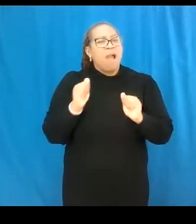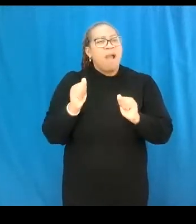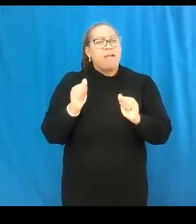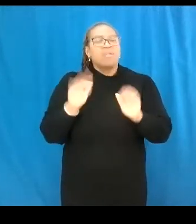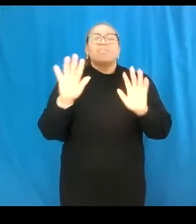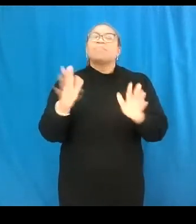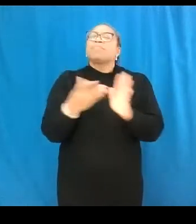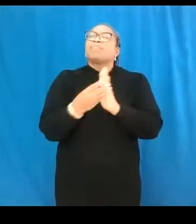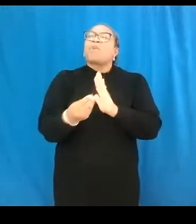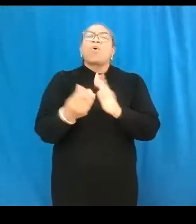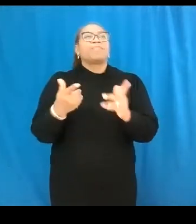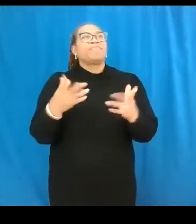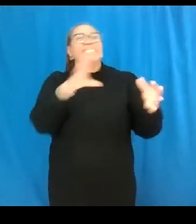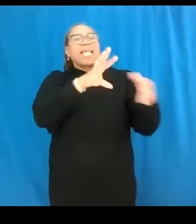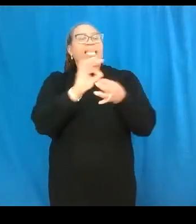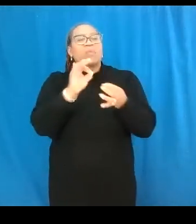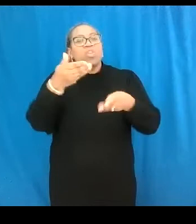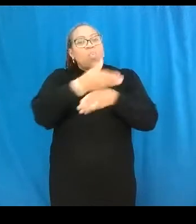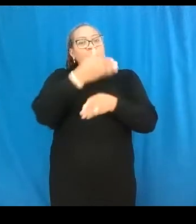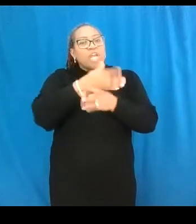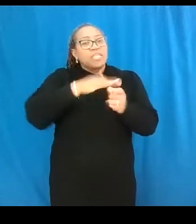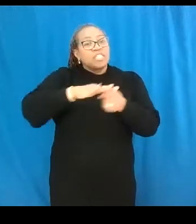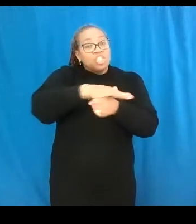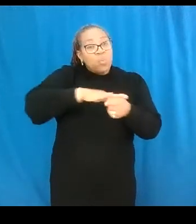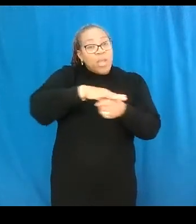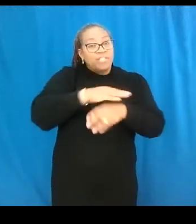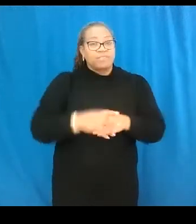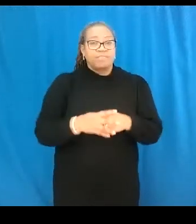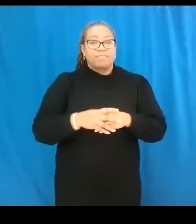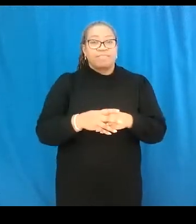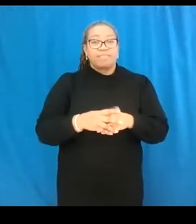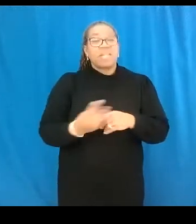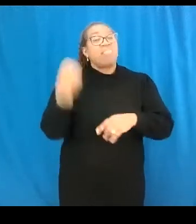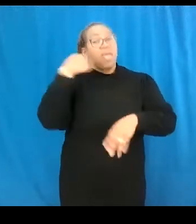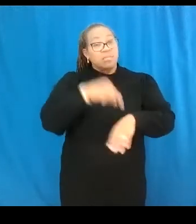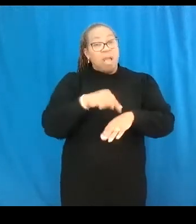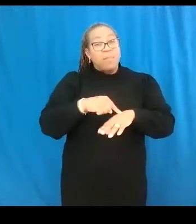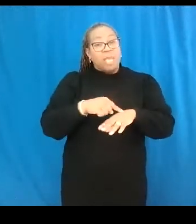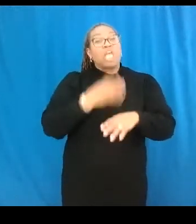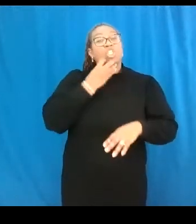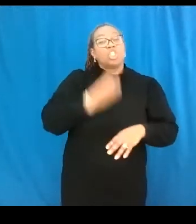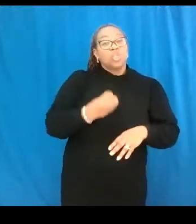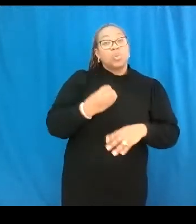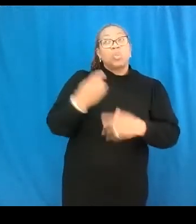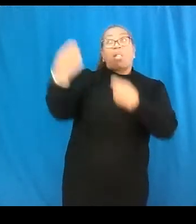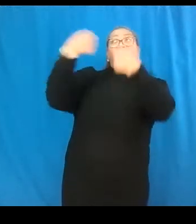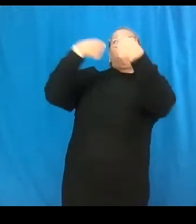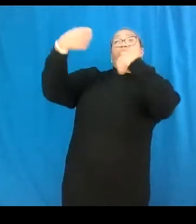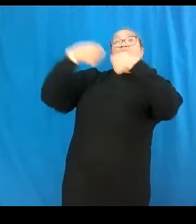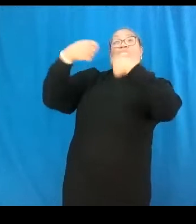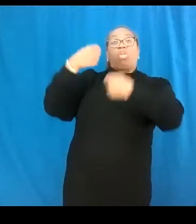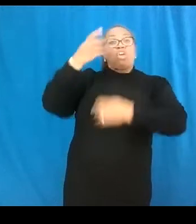context. Again, like I mentioned before, the Jews were under Roman rule. So on a regular basis, the